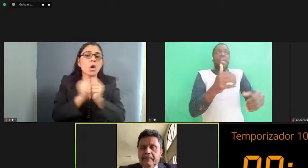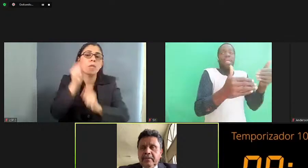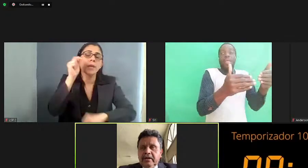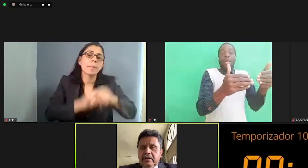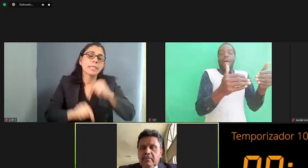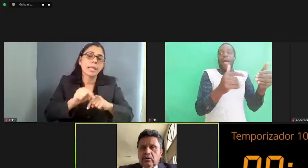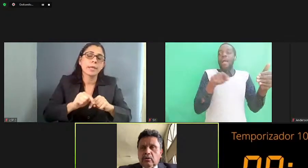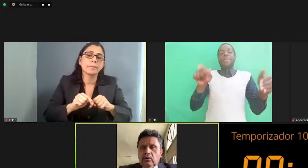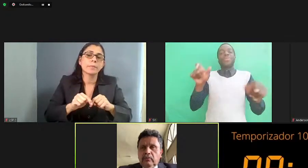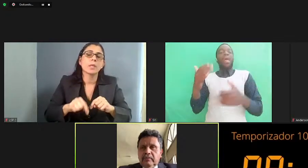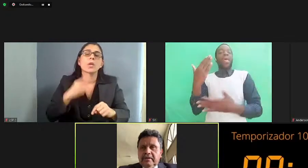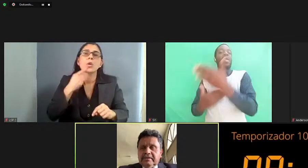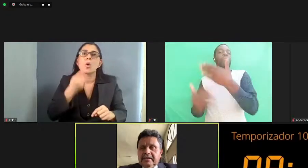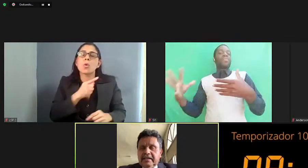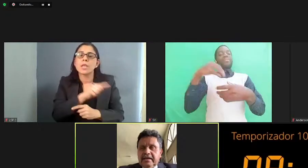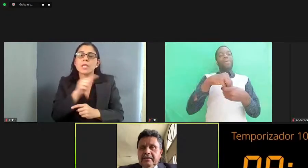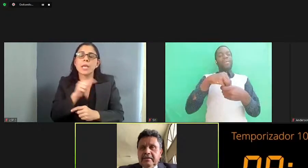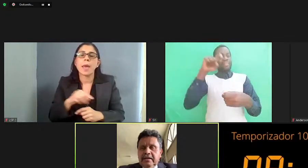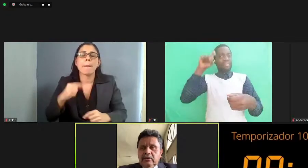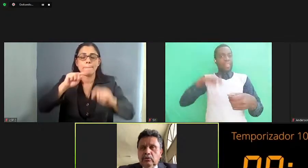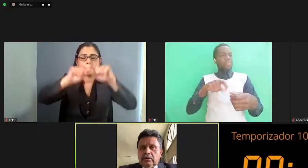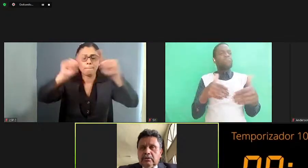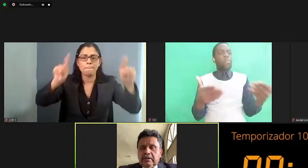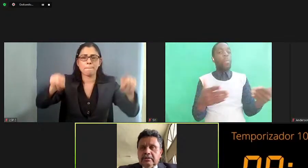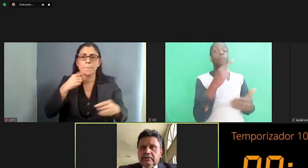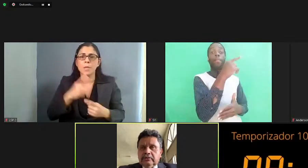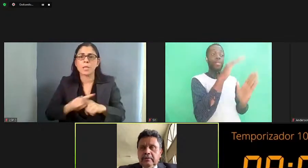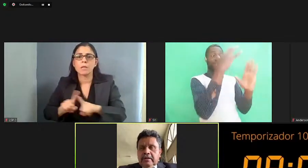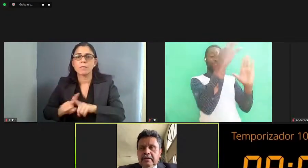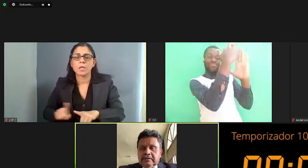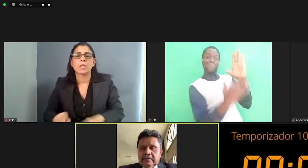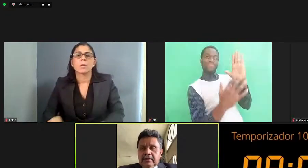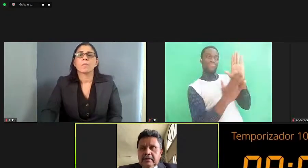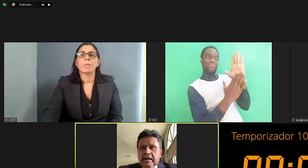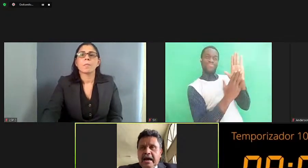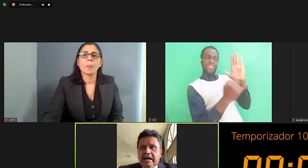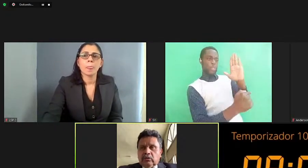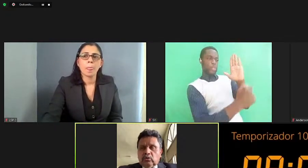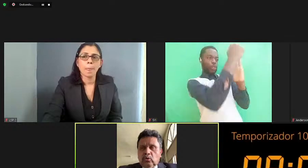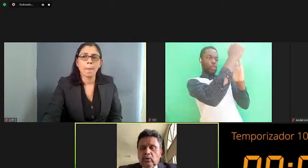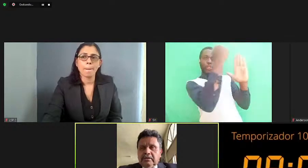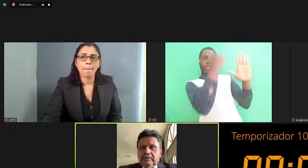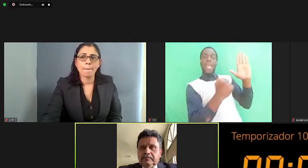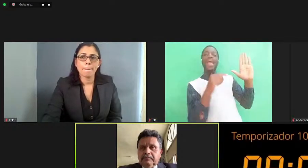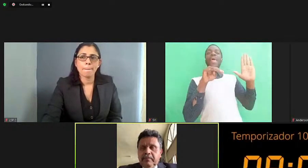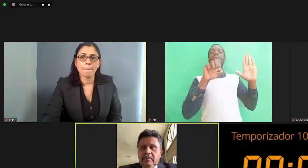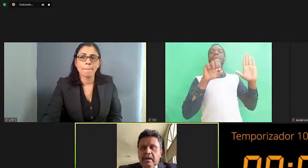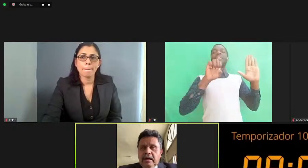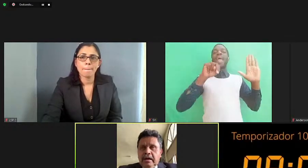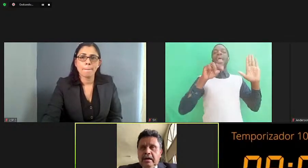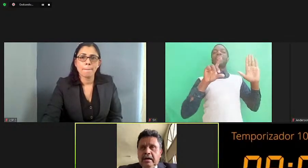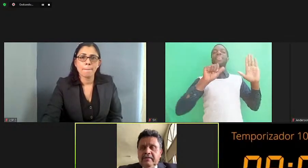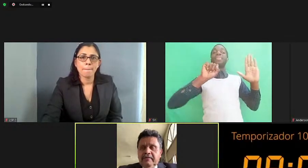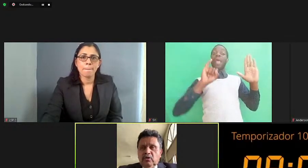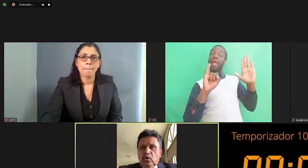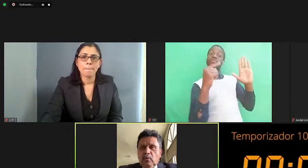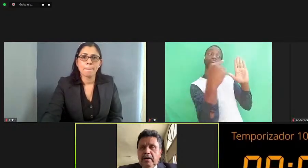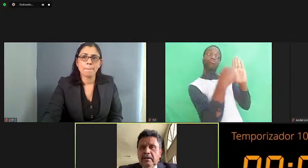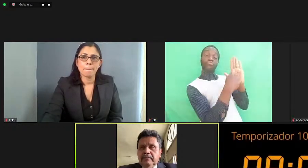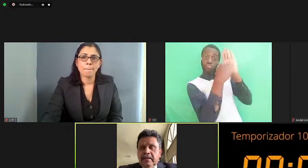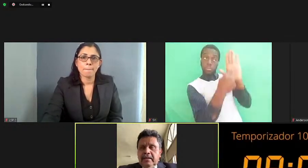disabilities as stated in the sendai framework and